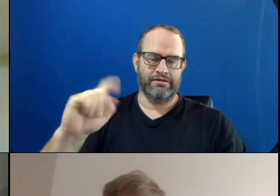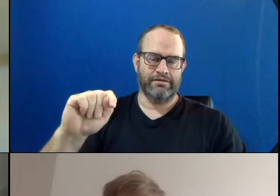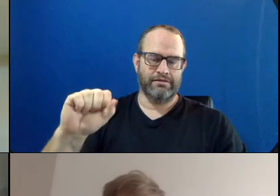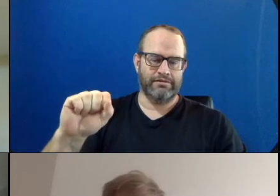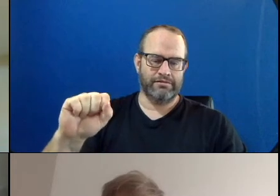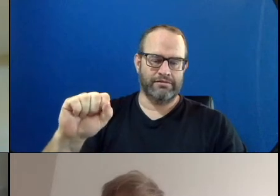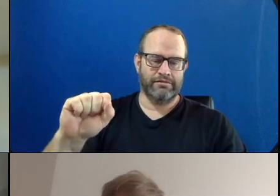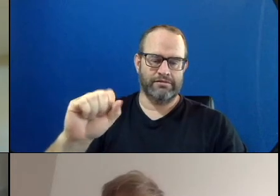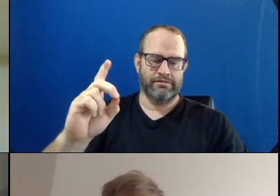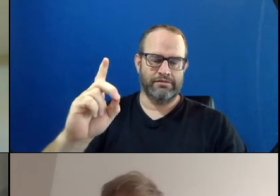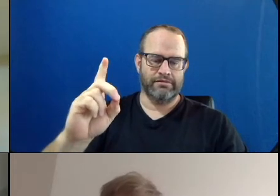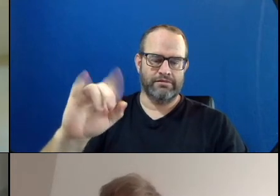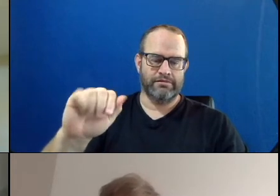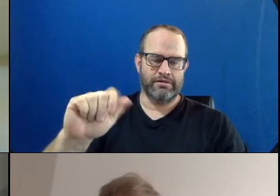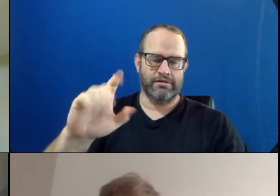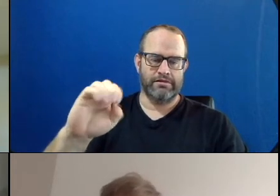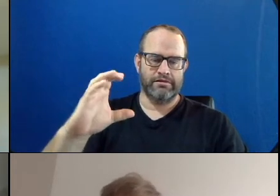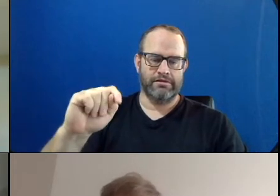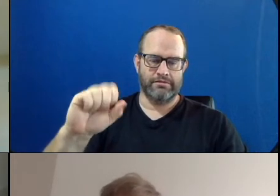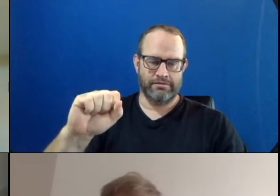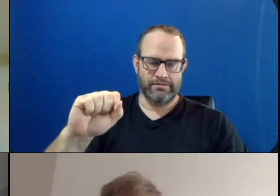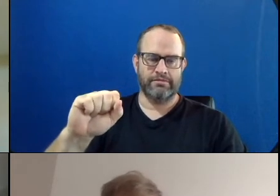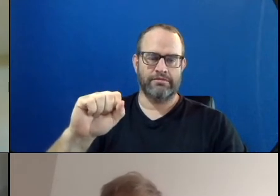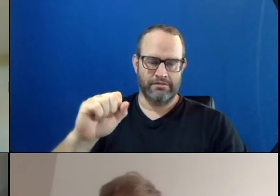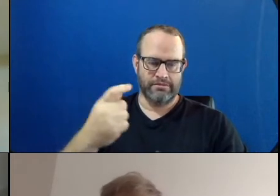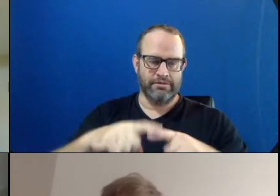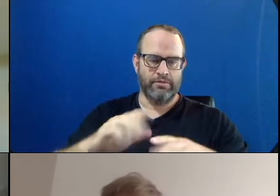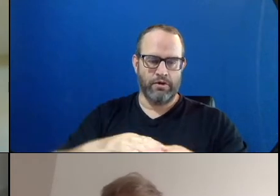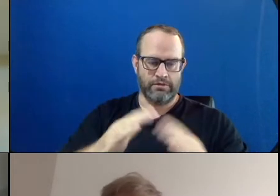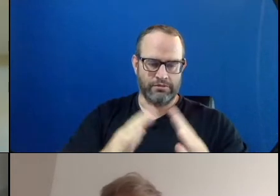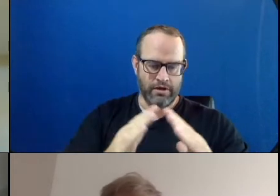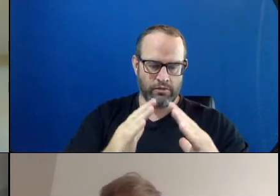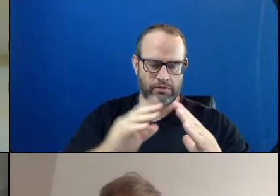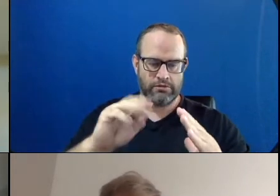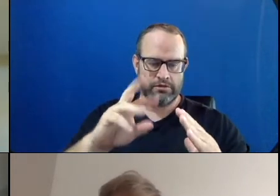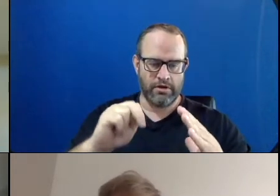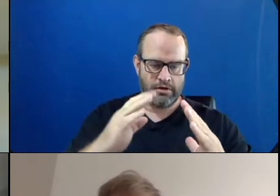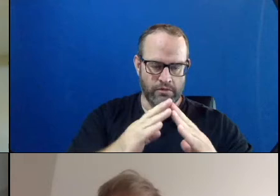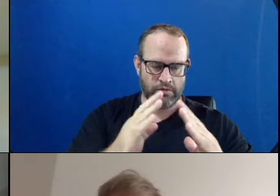And again, really, the sign languages are very different,